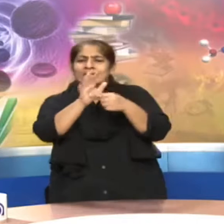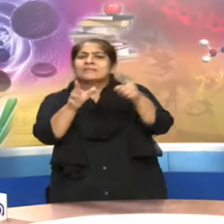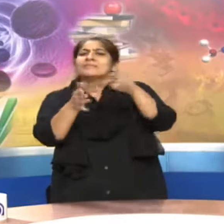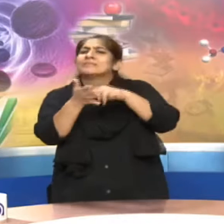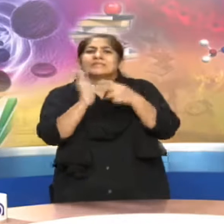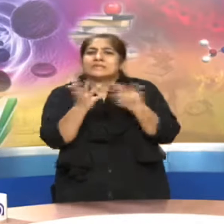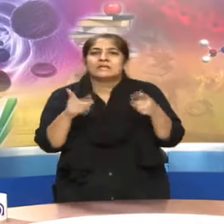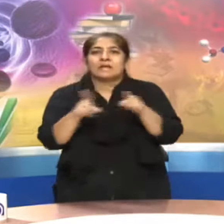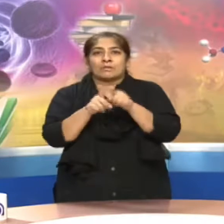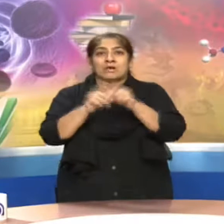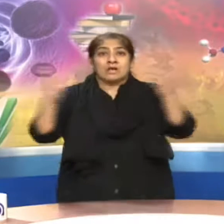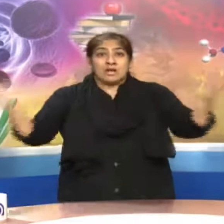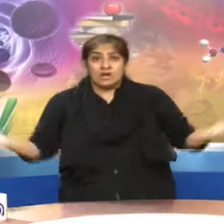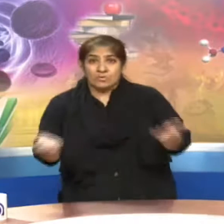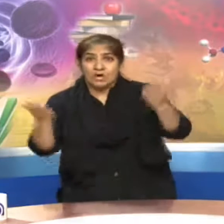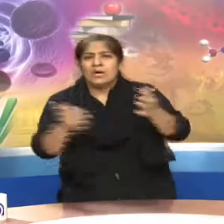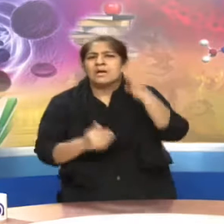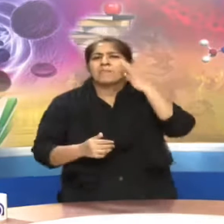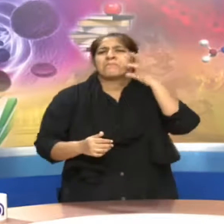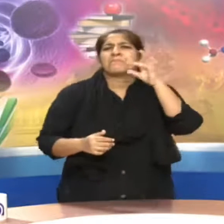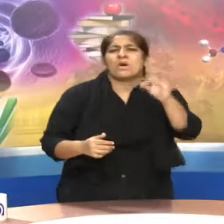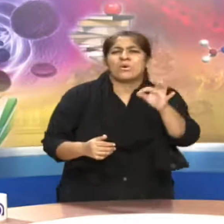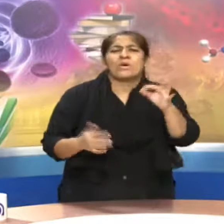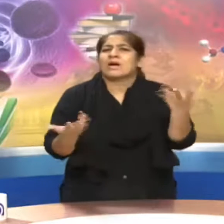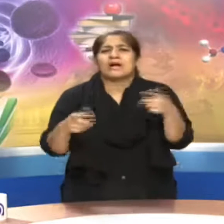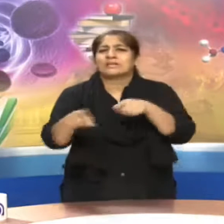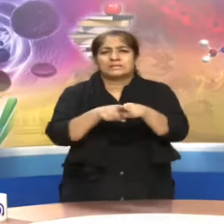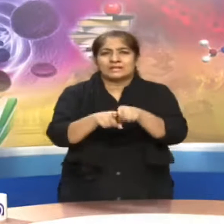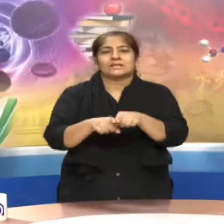This image you saw, it means when people are motivated,